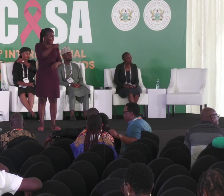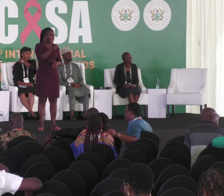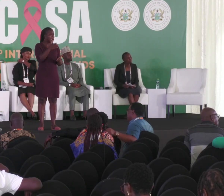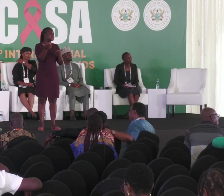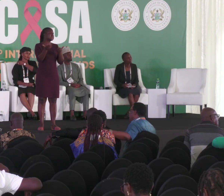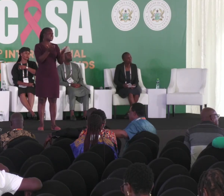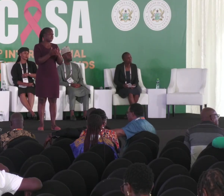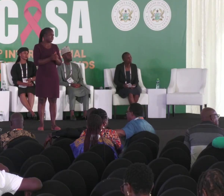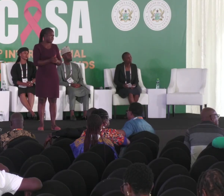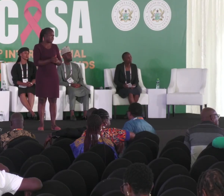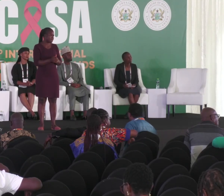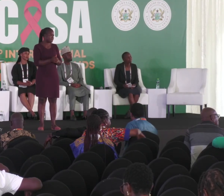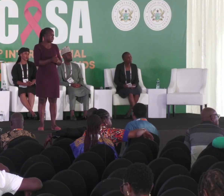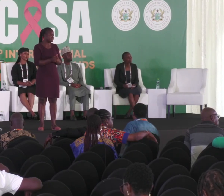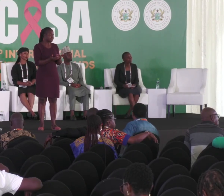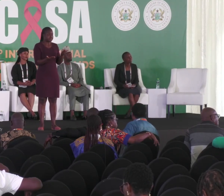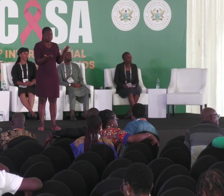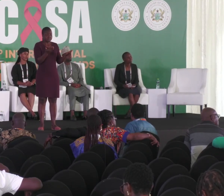one way or the other